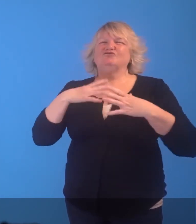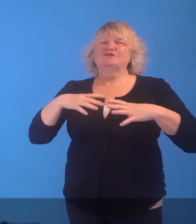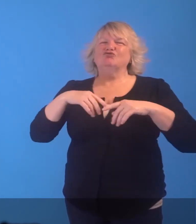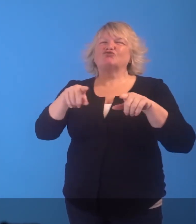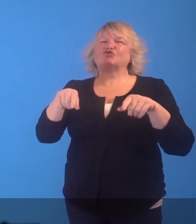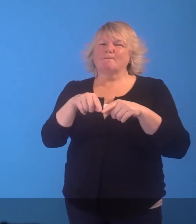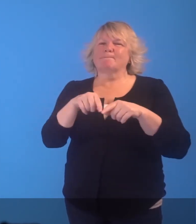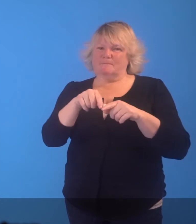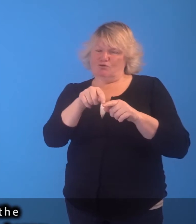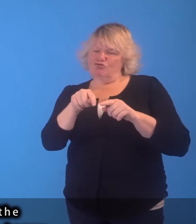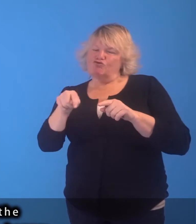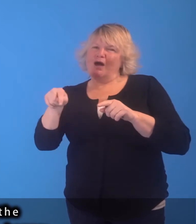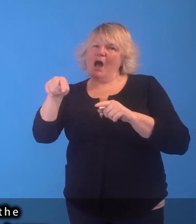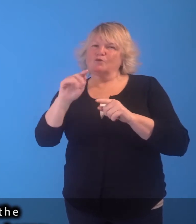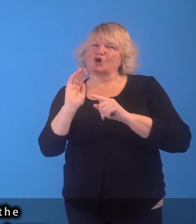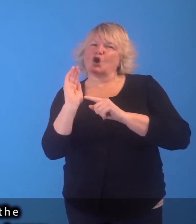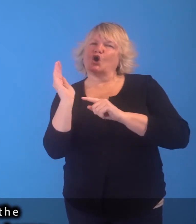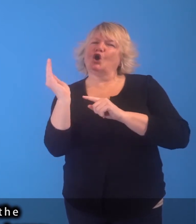Barton.